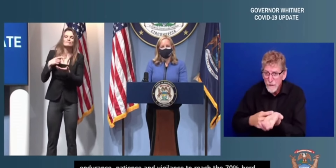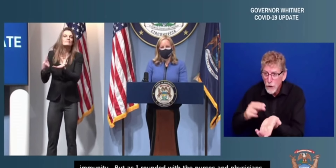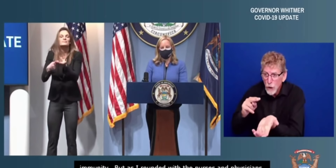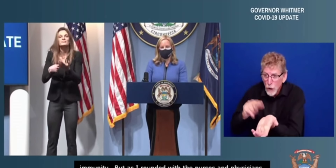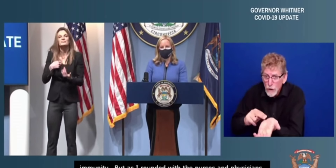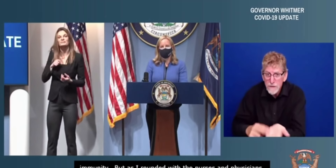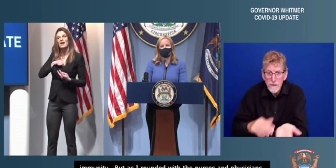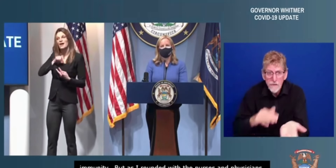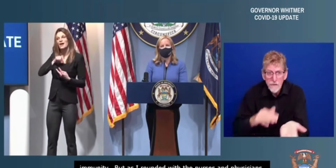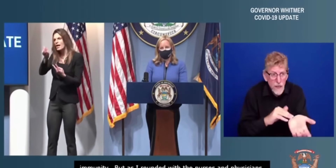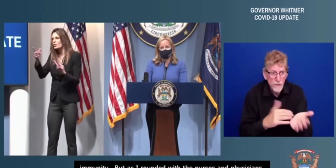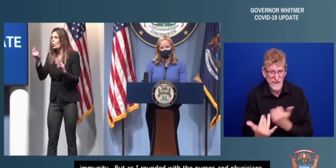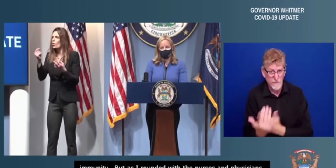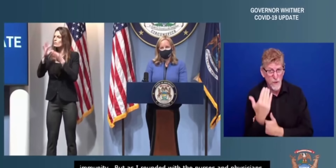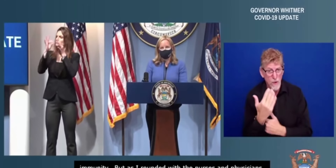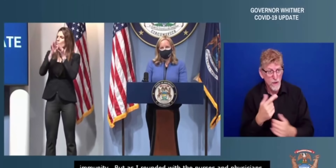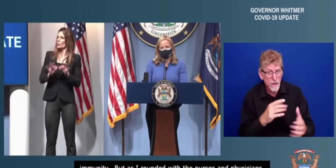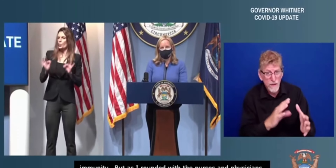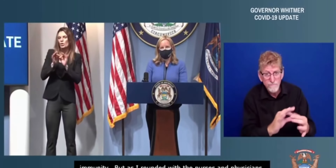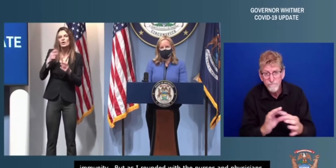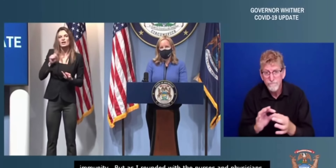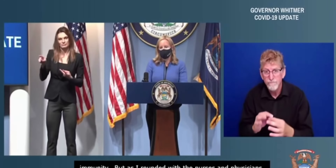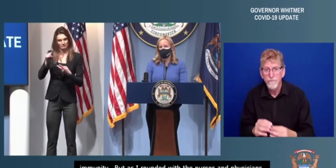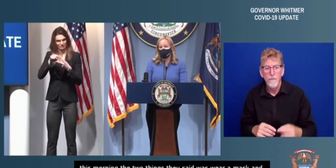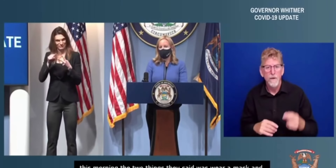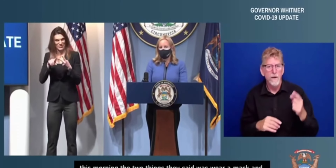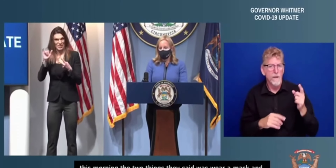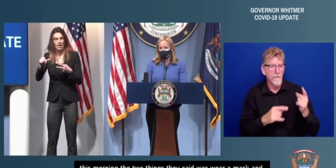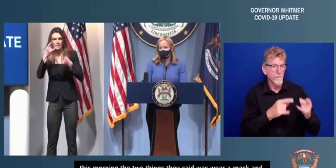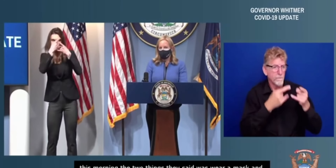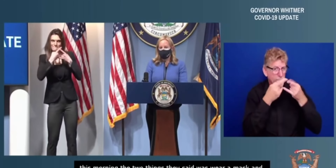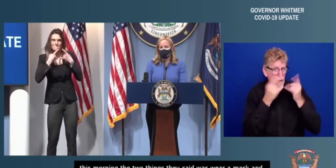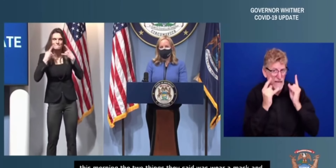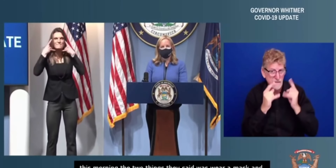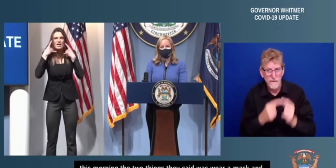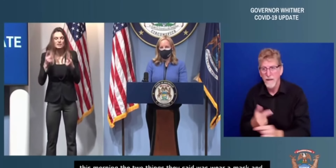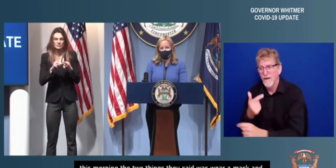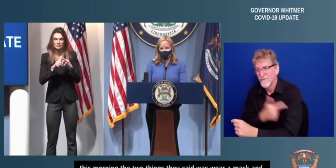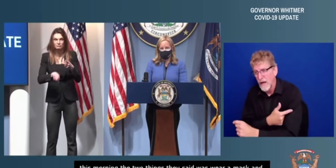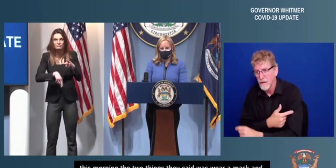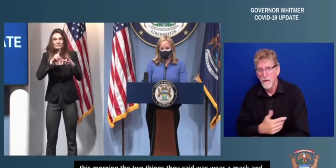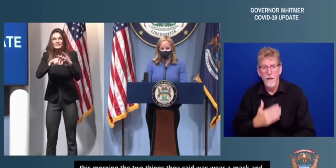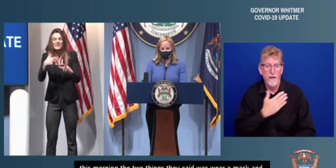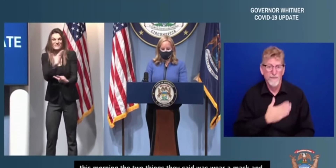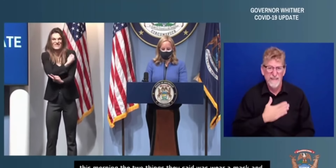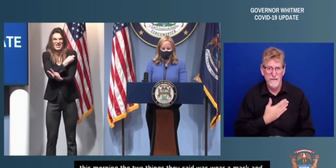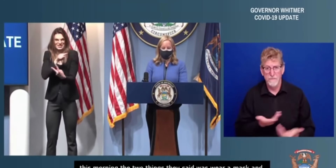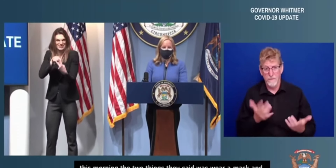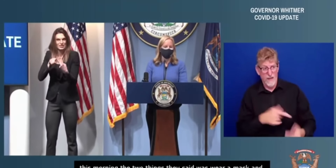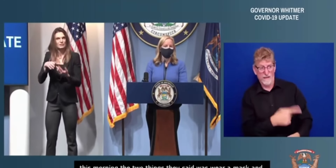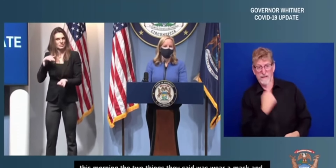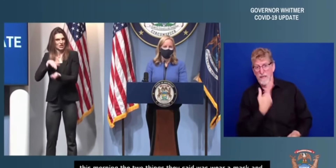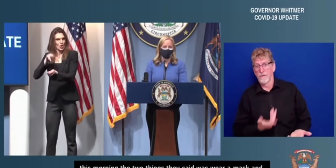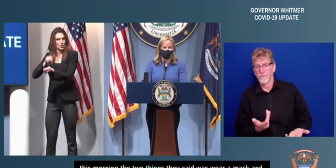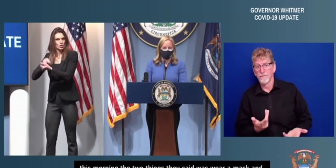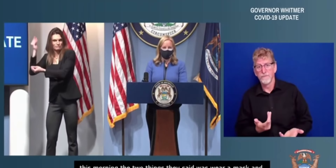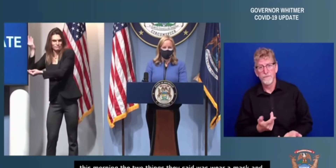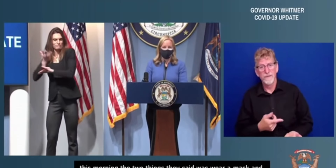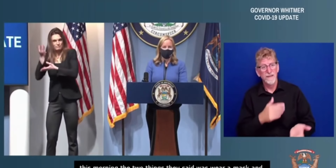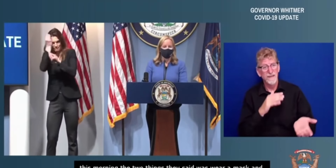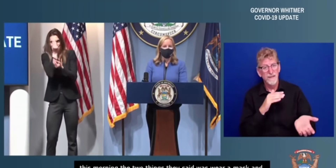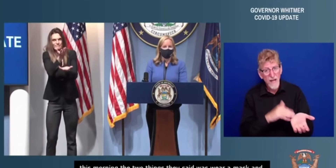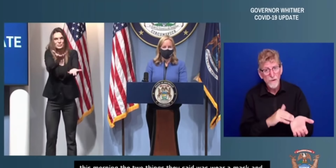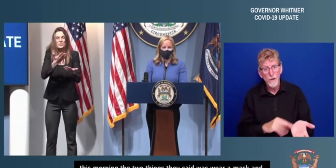was wear a mask and get vaccinated. So on behalf of them who've worked so hard this year, please take that